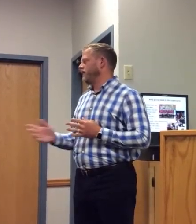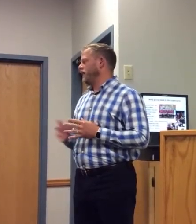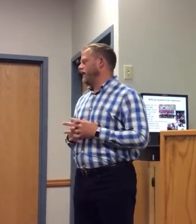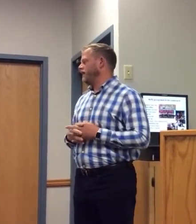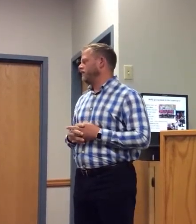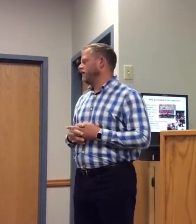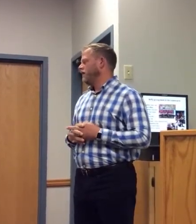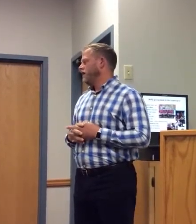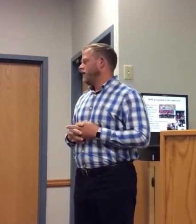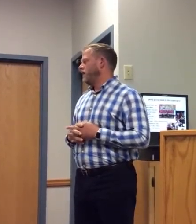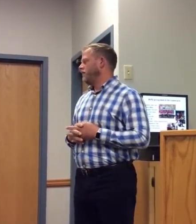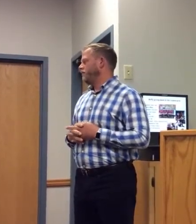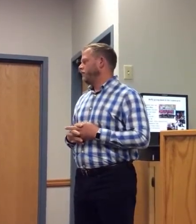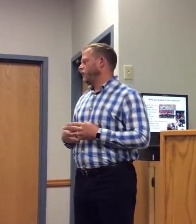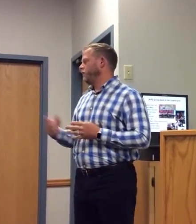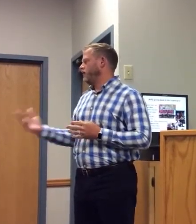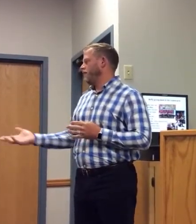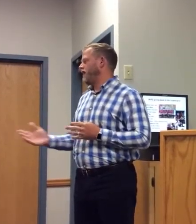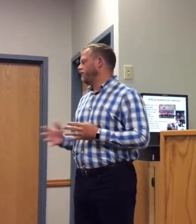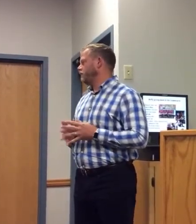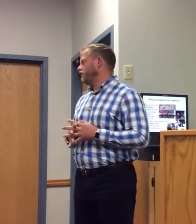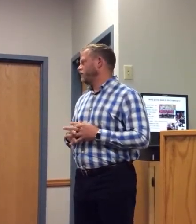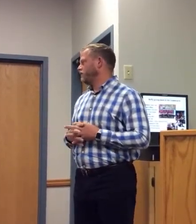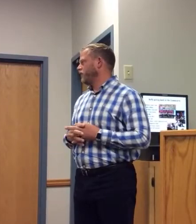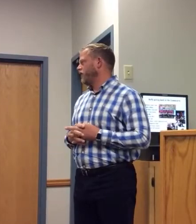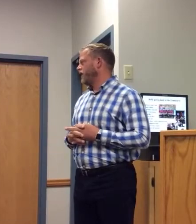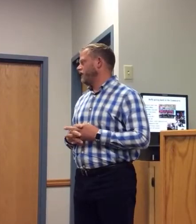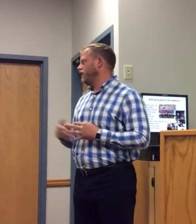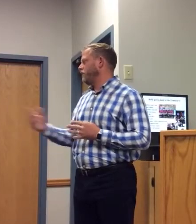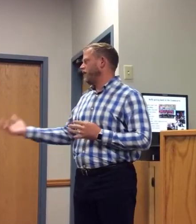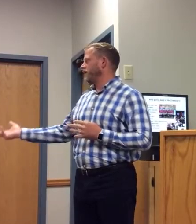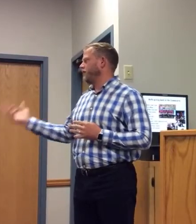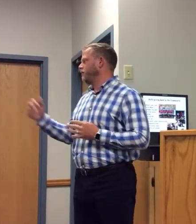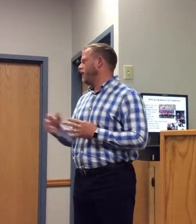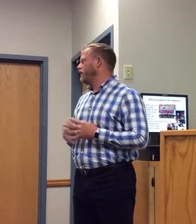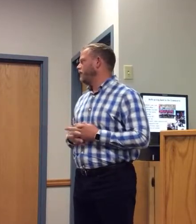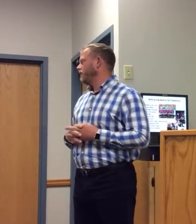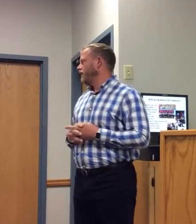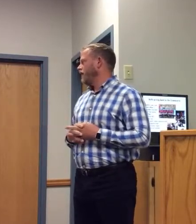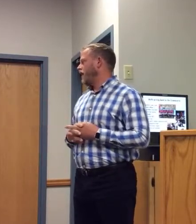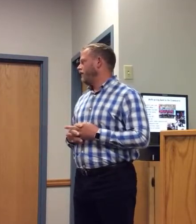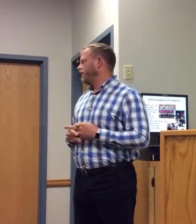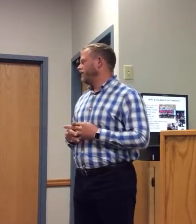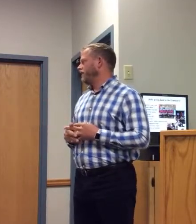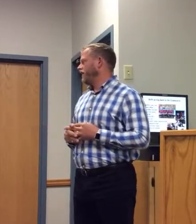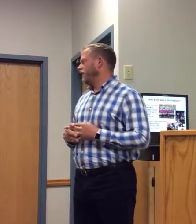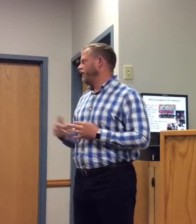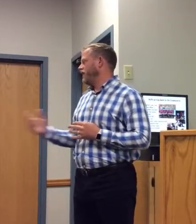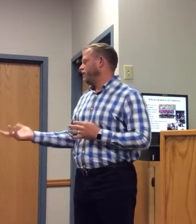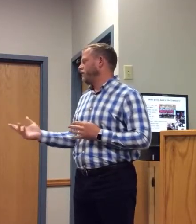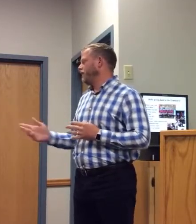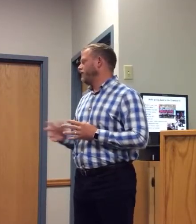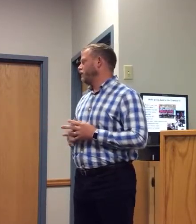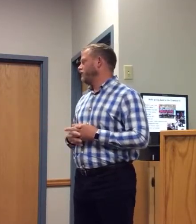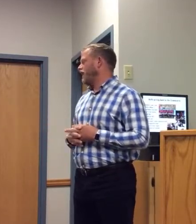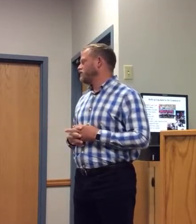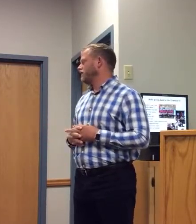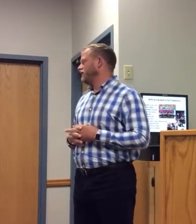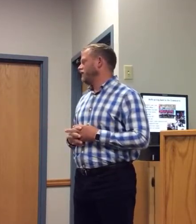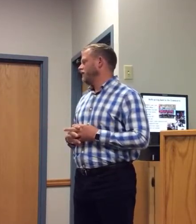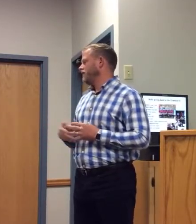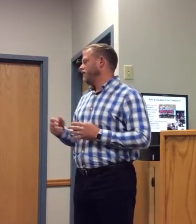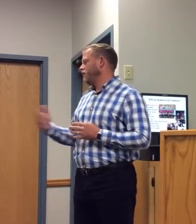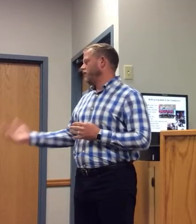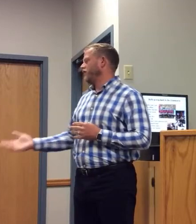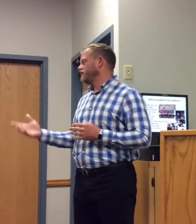did it, and when we got back from Christmas break, I had a young man come into my office and thank me, because it was